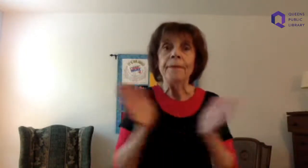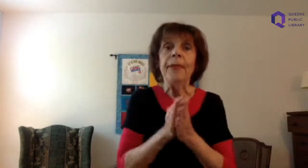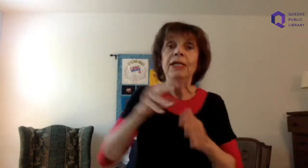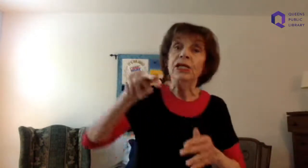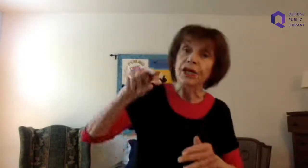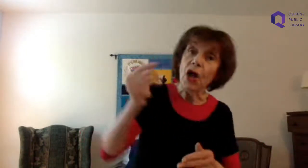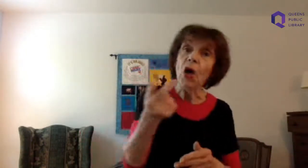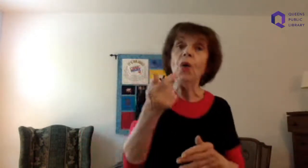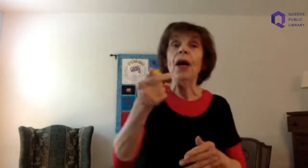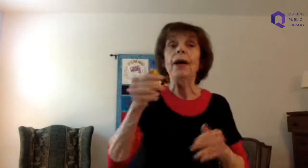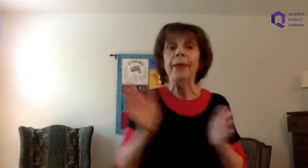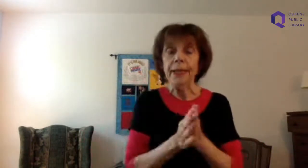E-O,